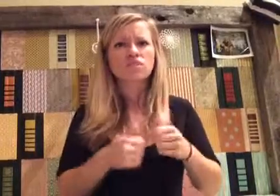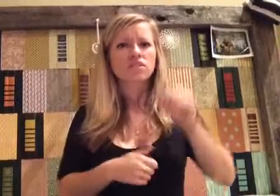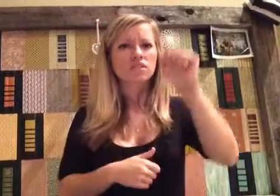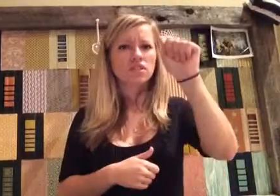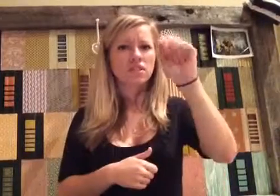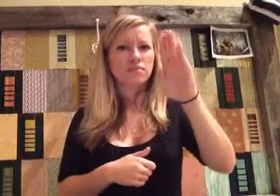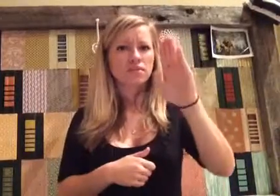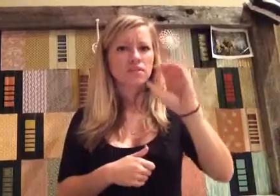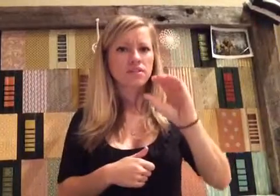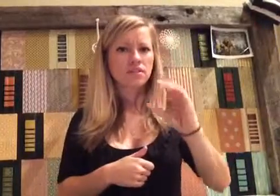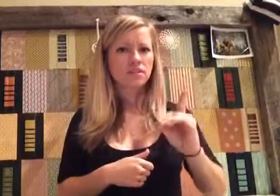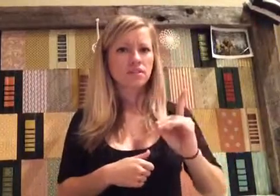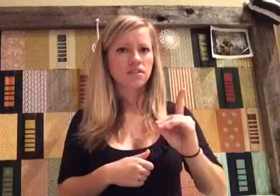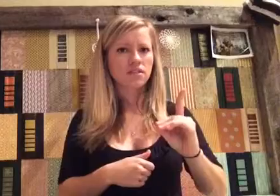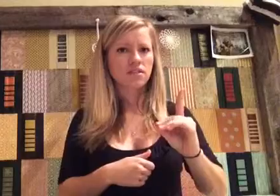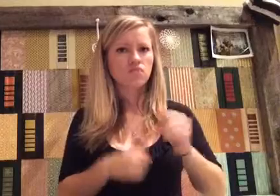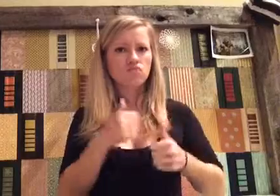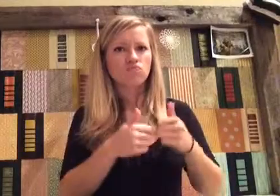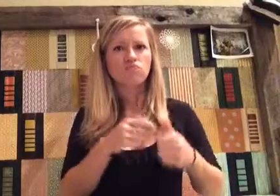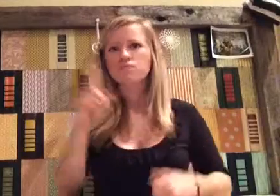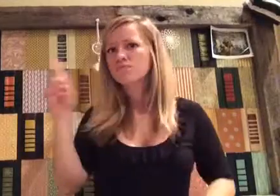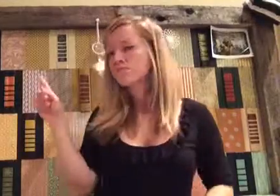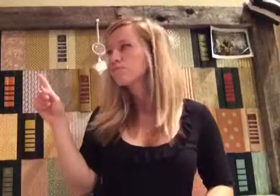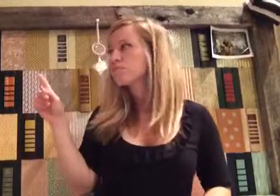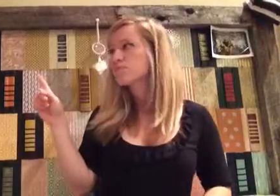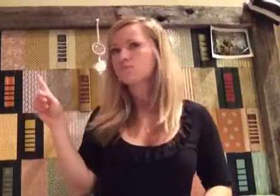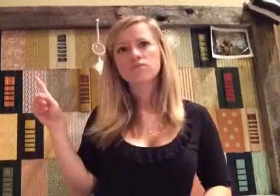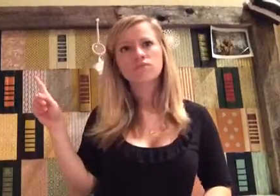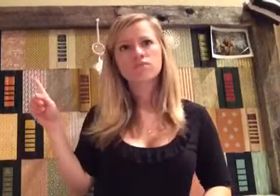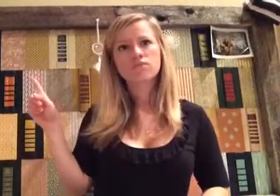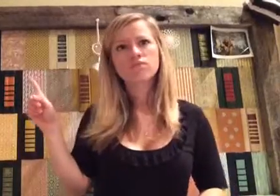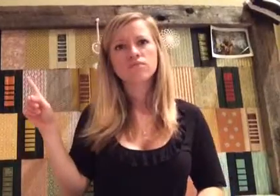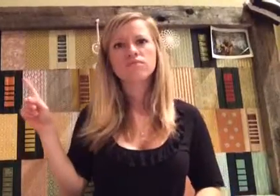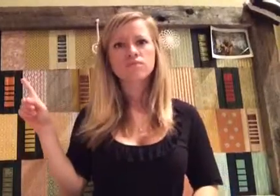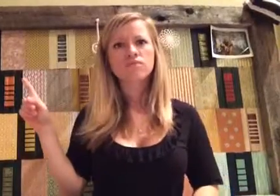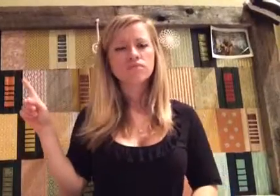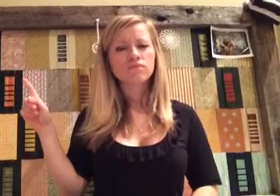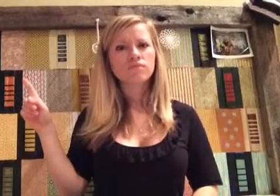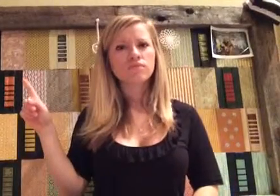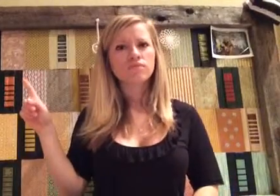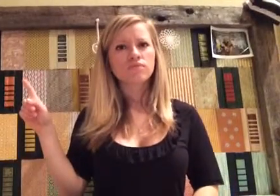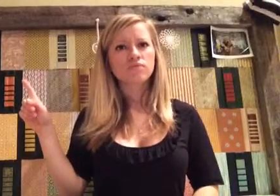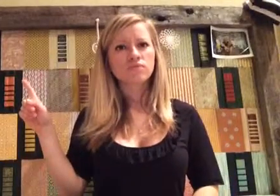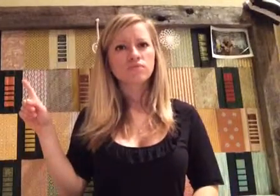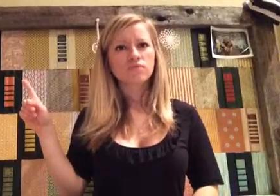self. C. Person versus nature. D. Person versus technology.